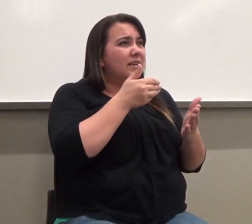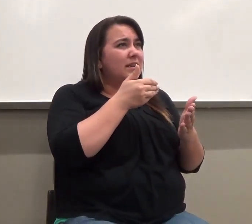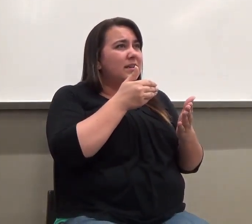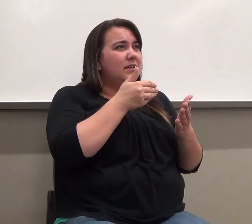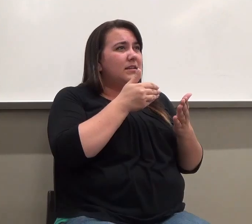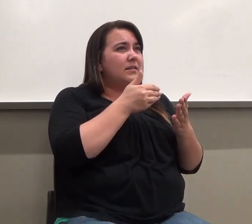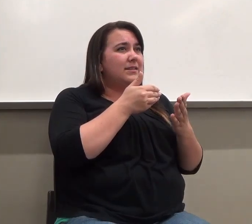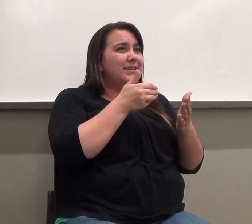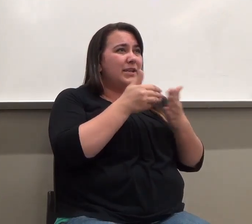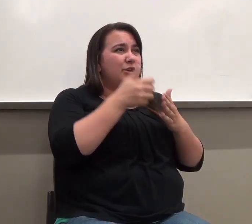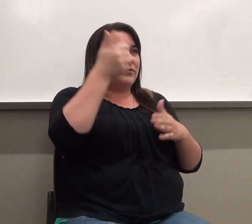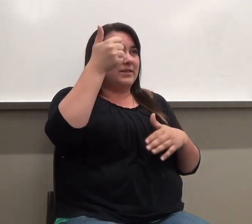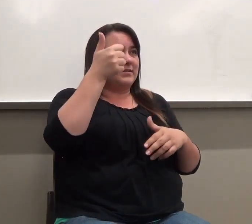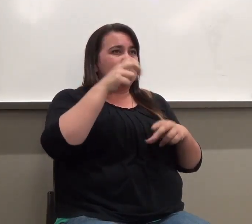I call it lost subject.